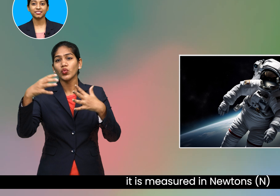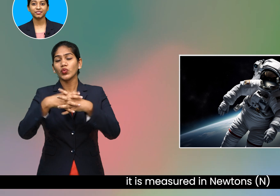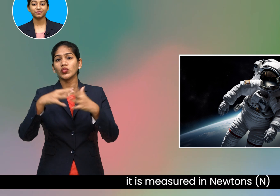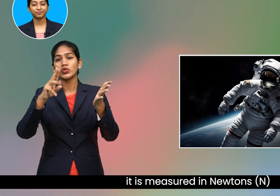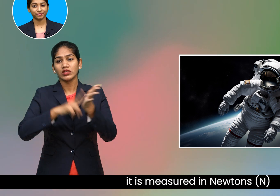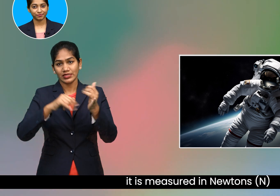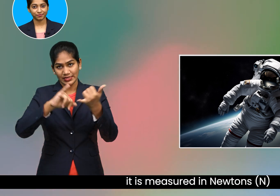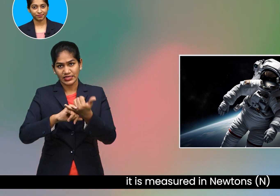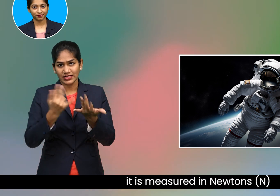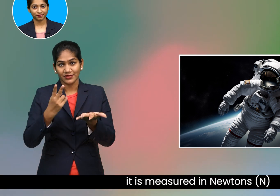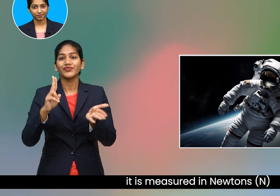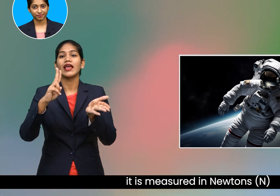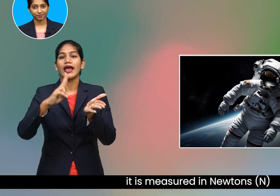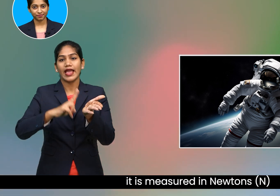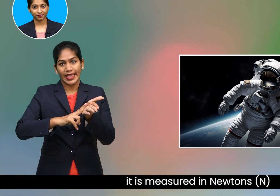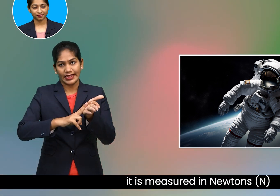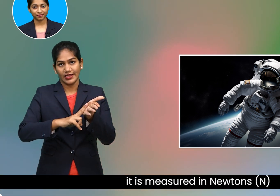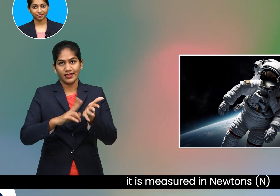N.